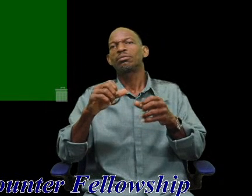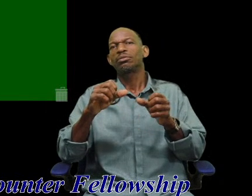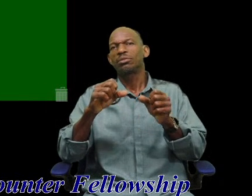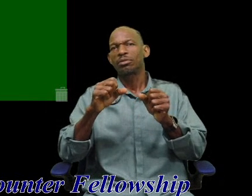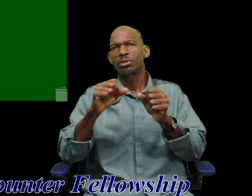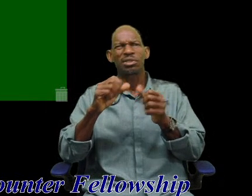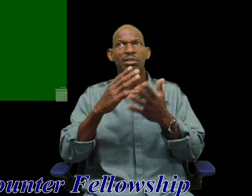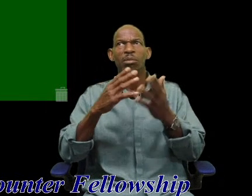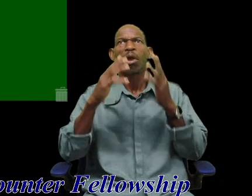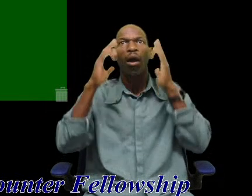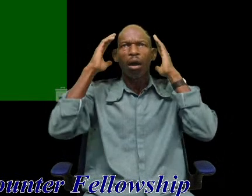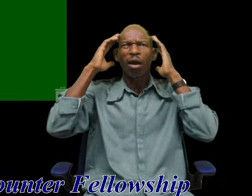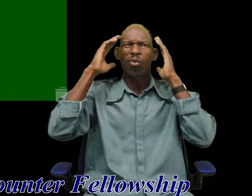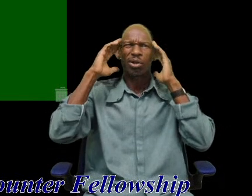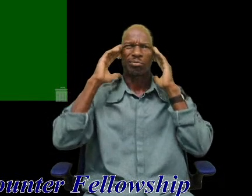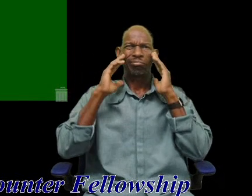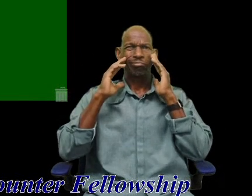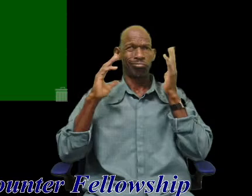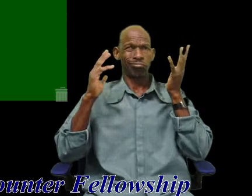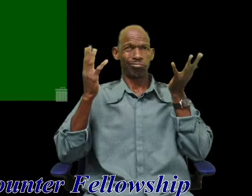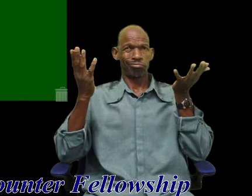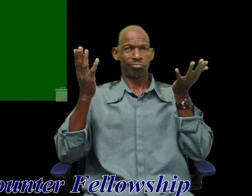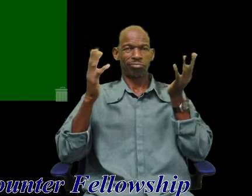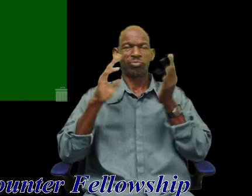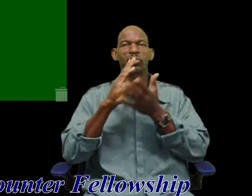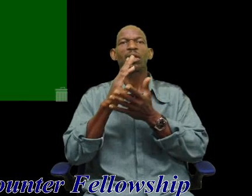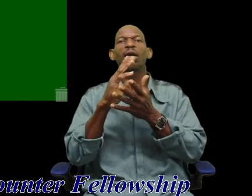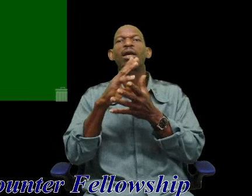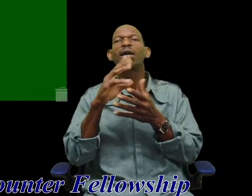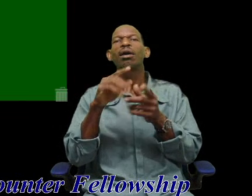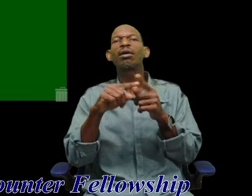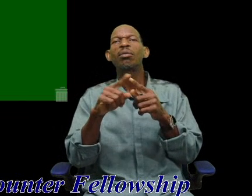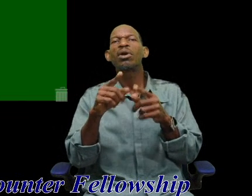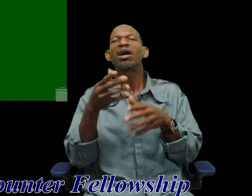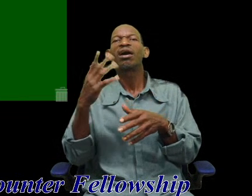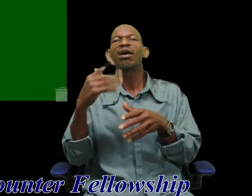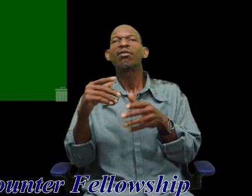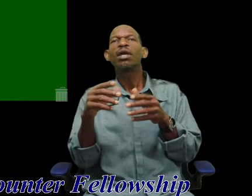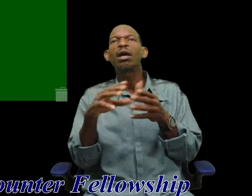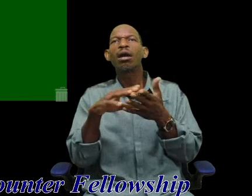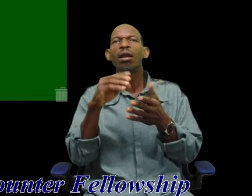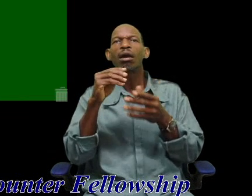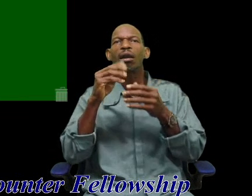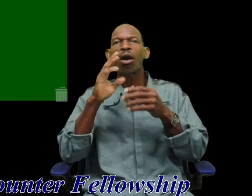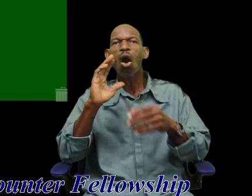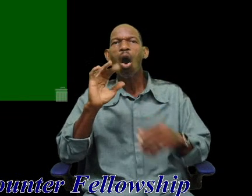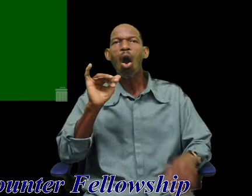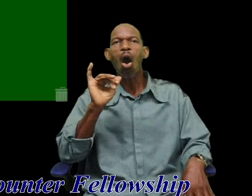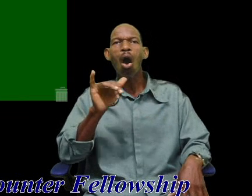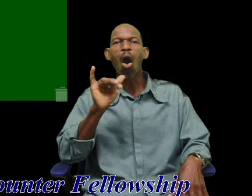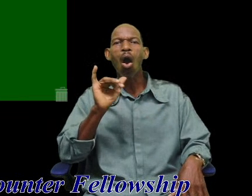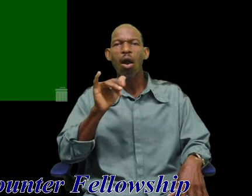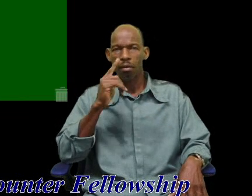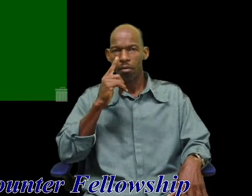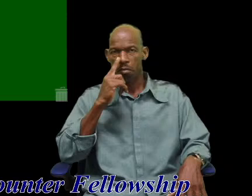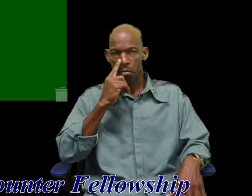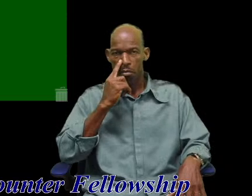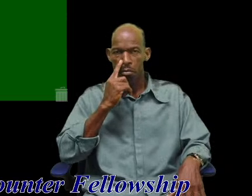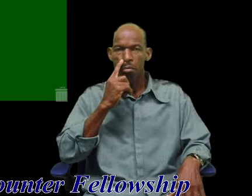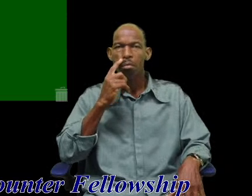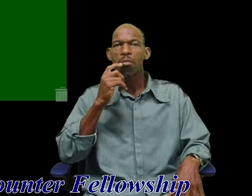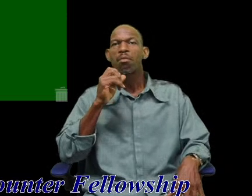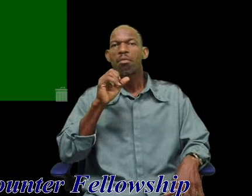your learning English. So I decided to do this topic today so that more of you all